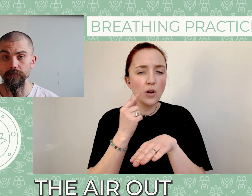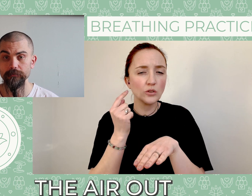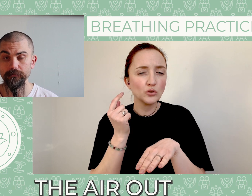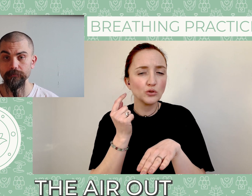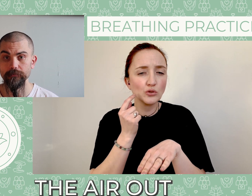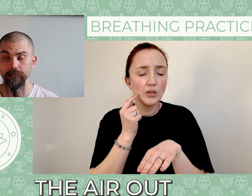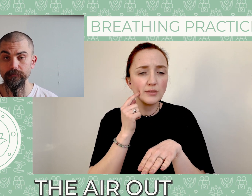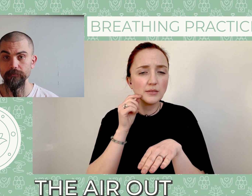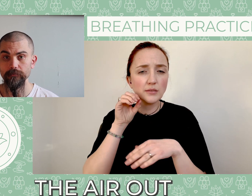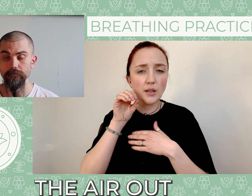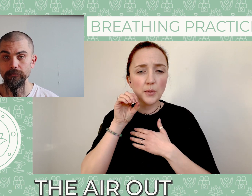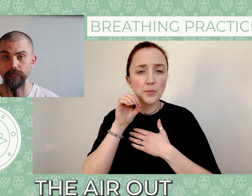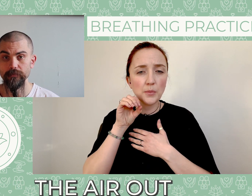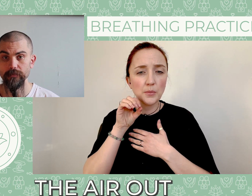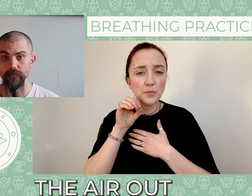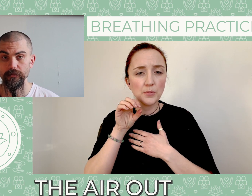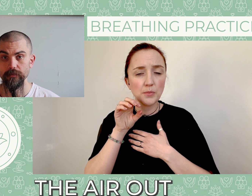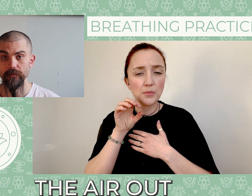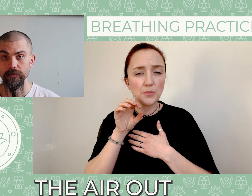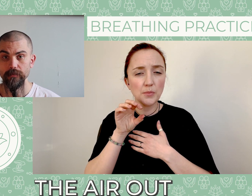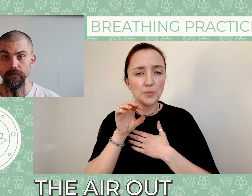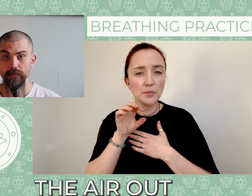out.